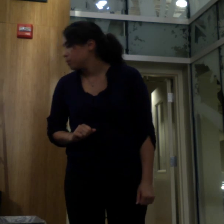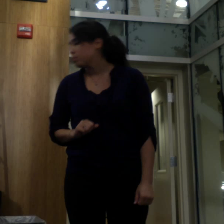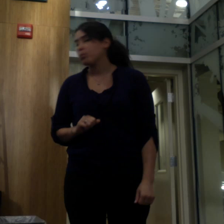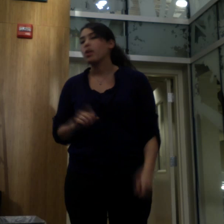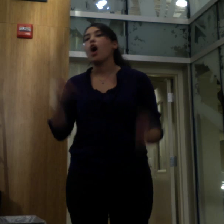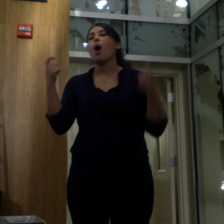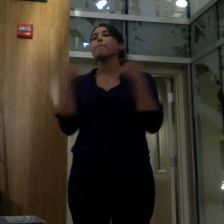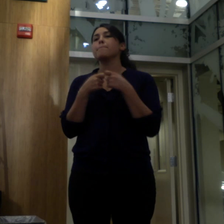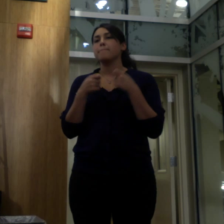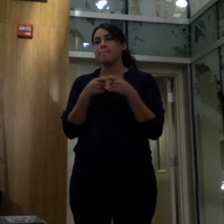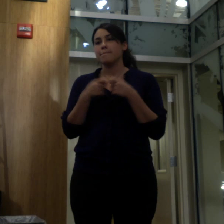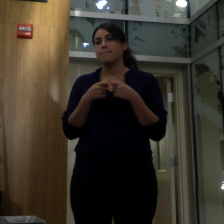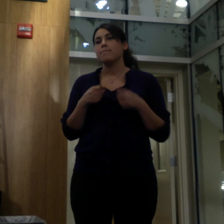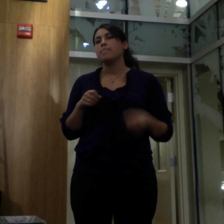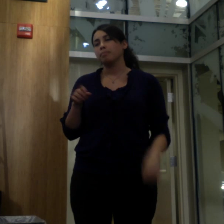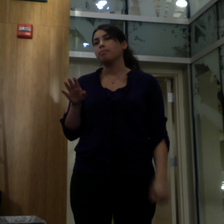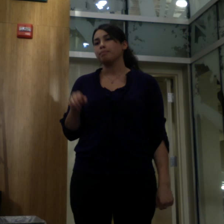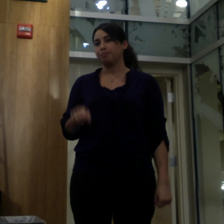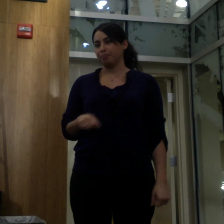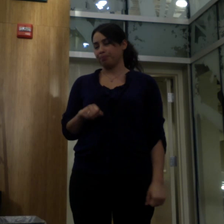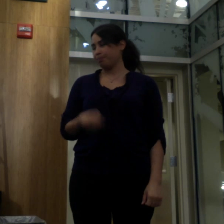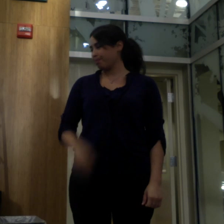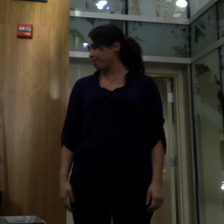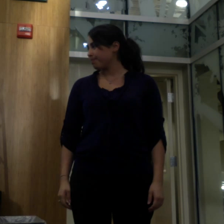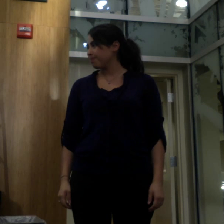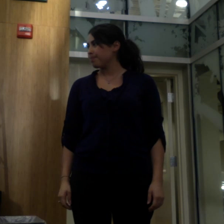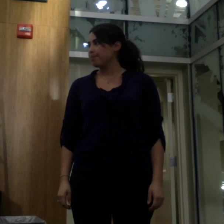power grid collapse.